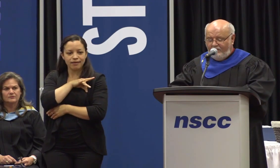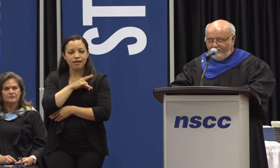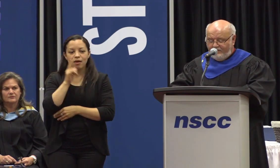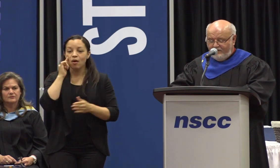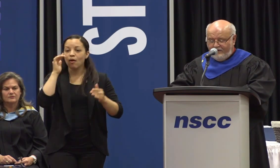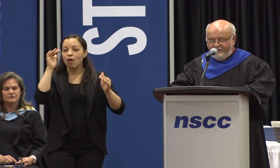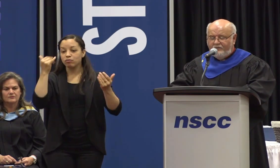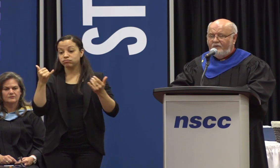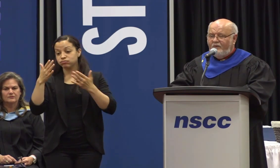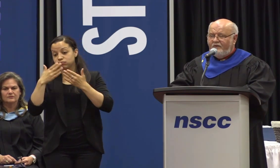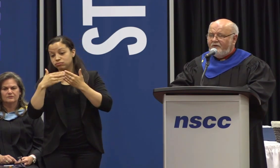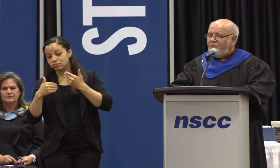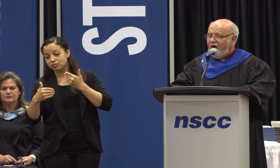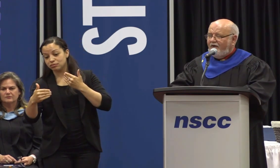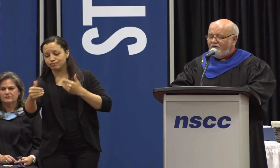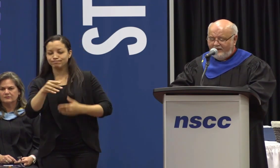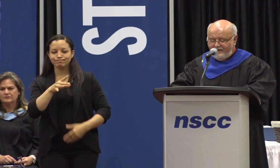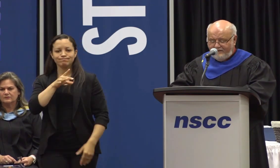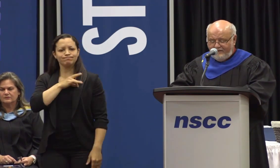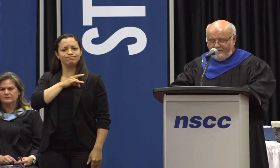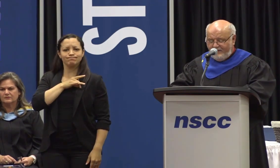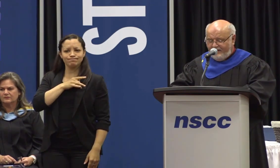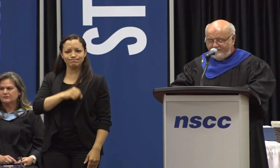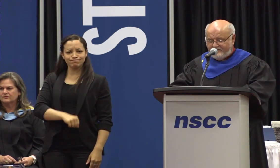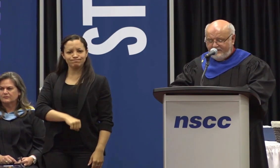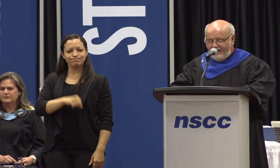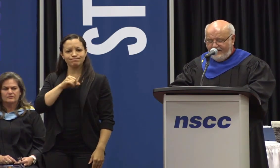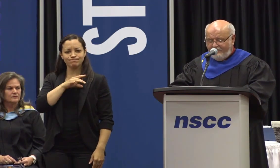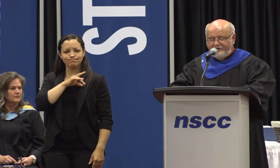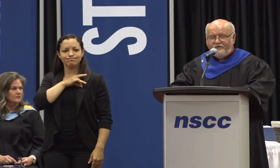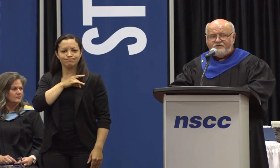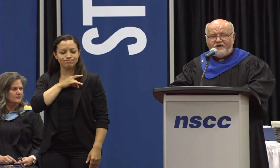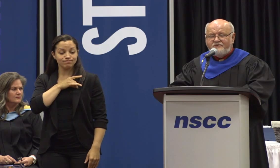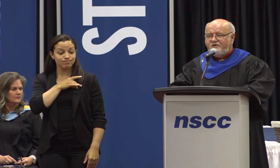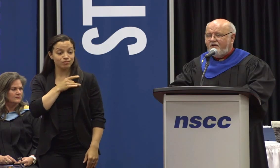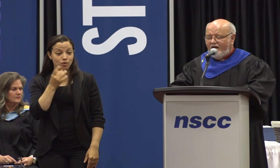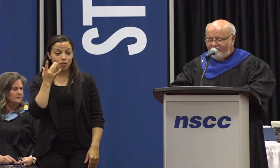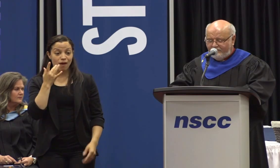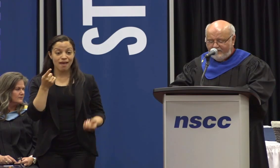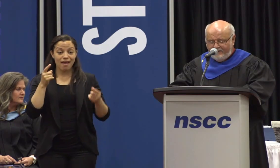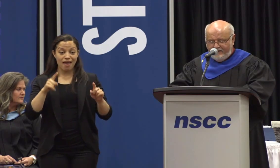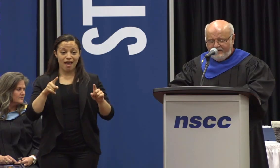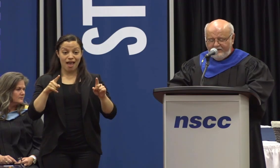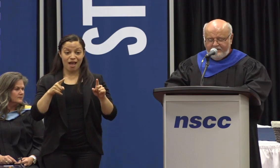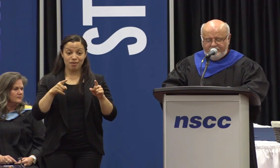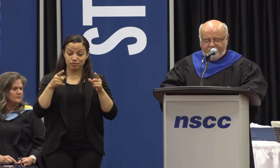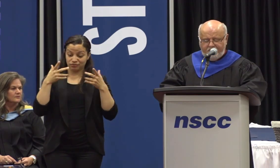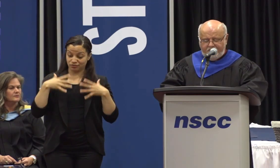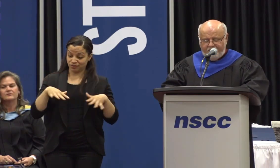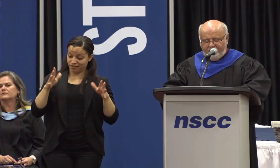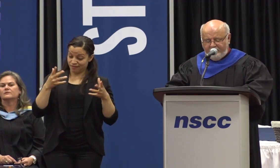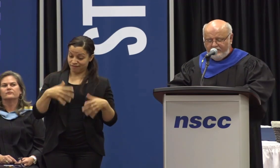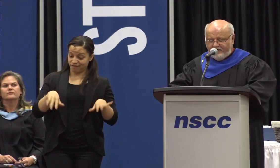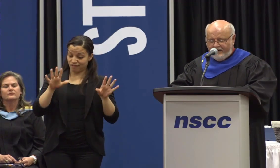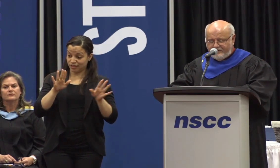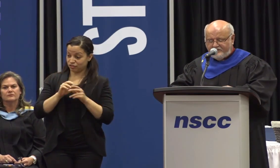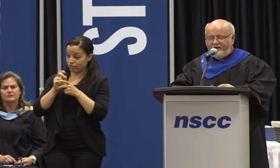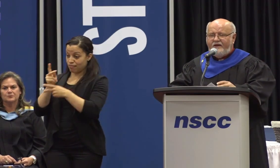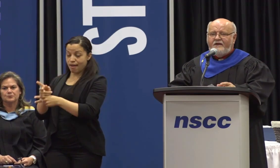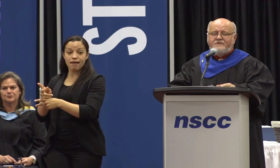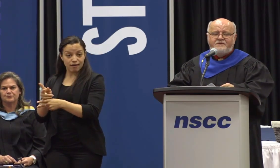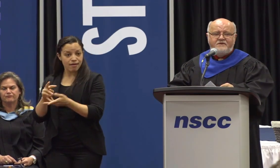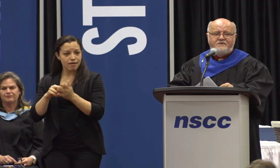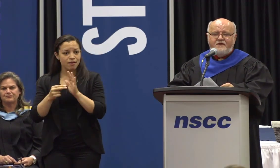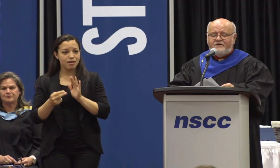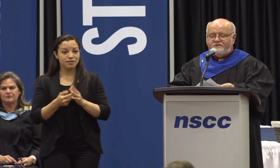moment forward, you will wear it proudly, because today, when you shed your gown, your connection